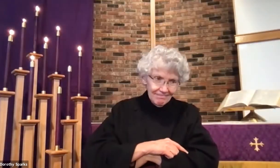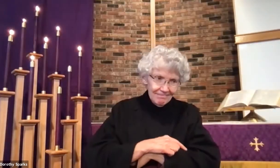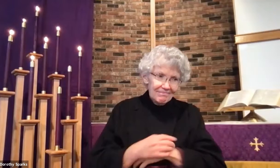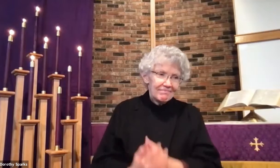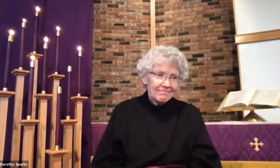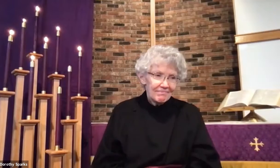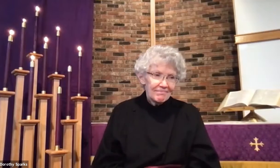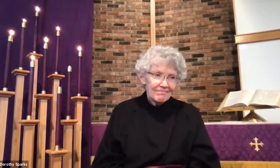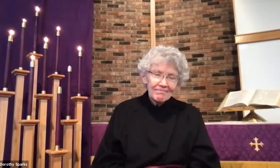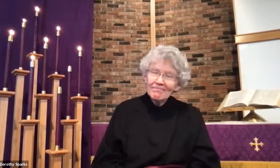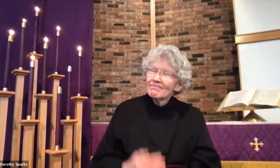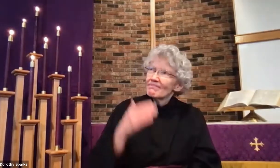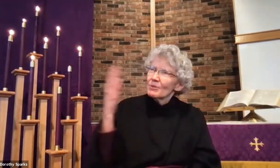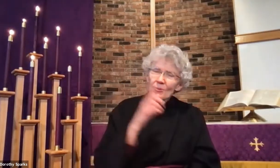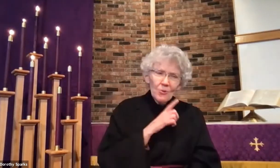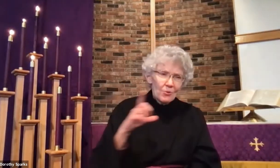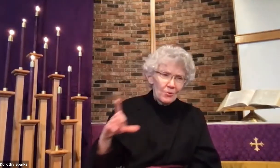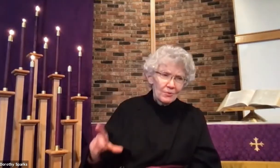Prayer of the day.